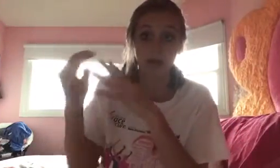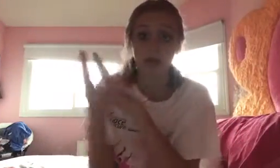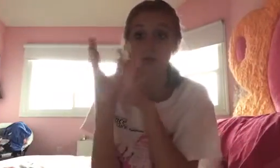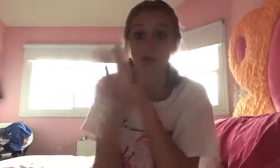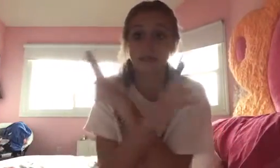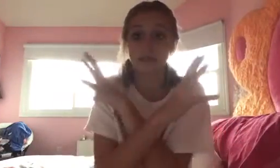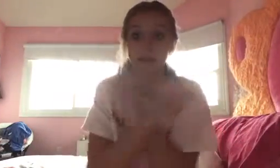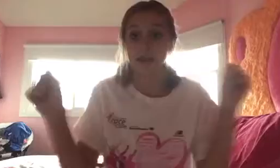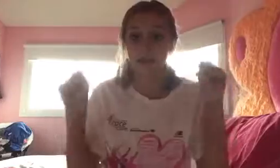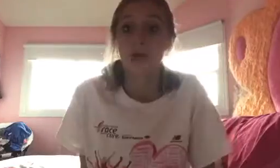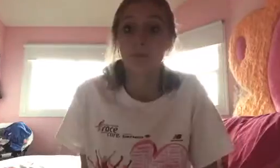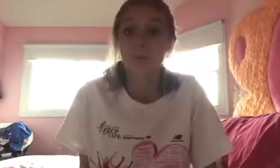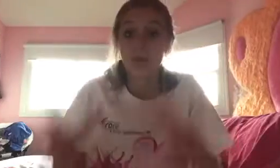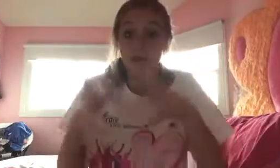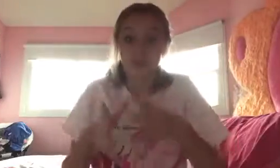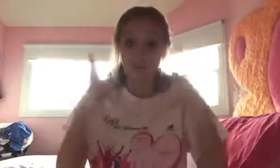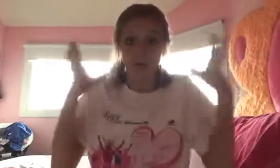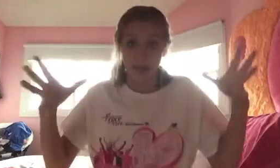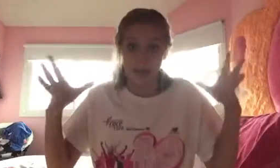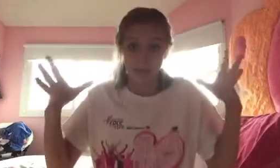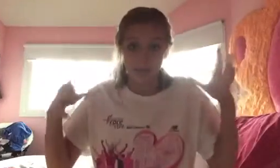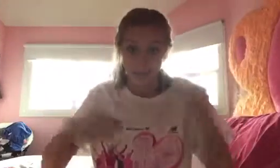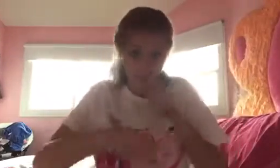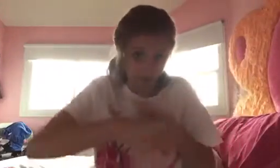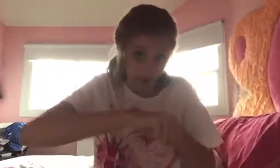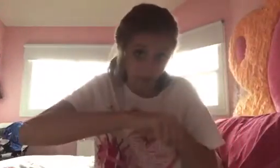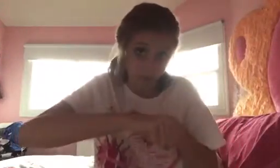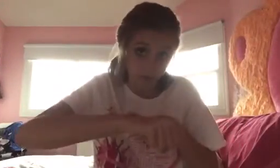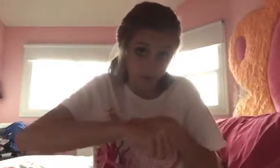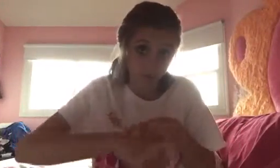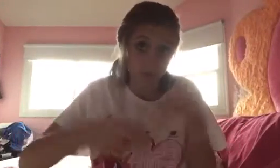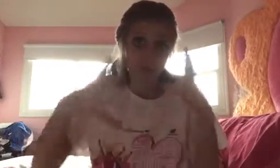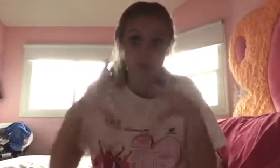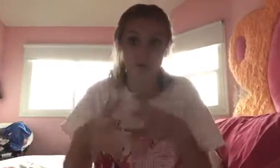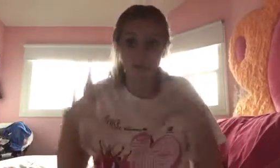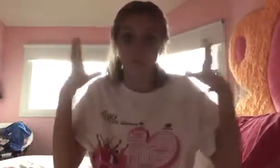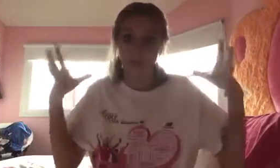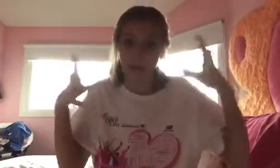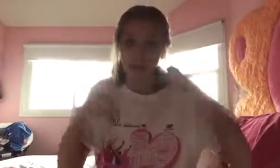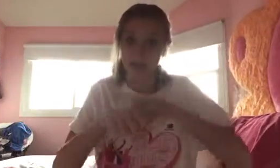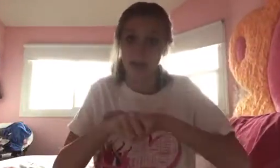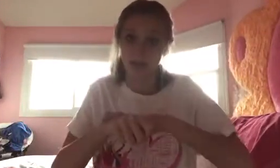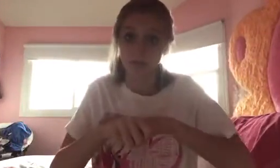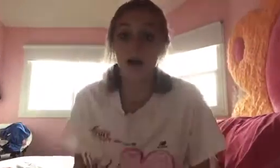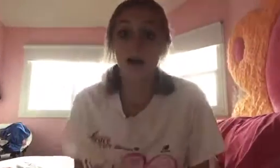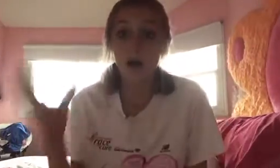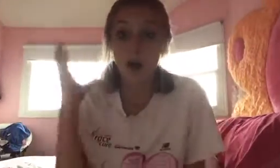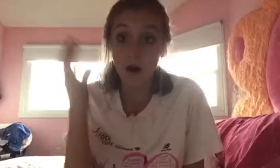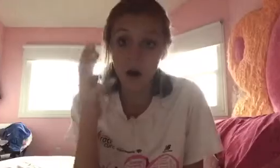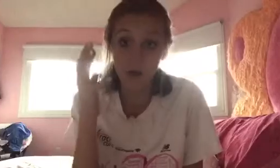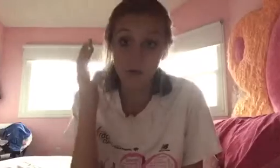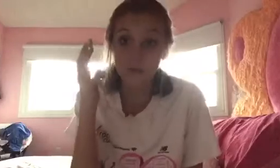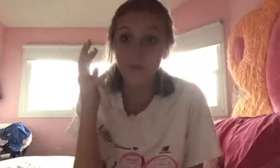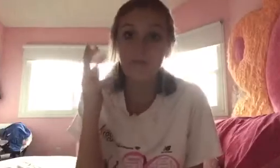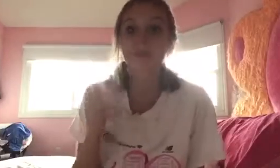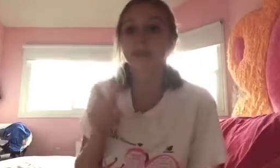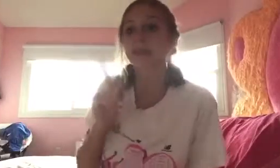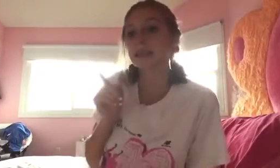it would save too many. Times, too many times. Oh,